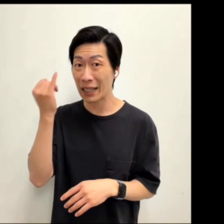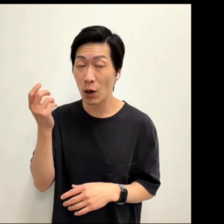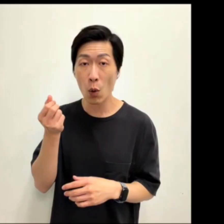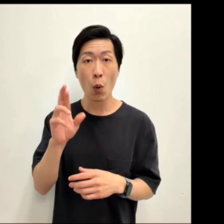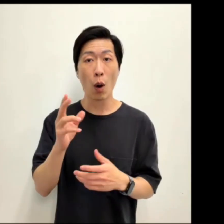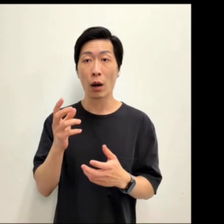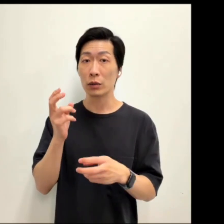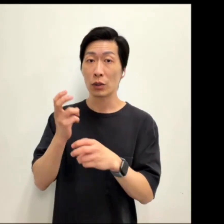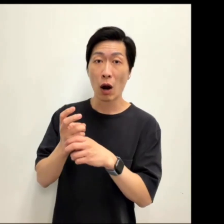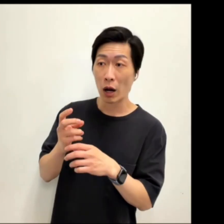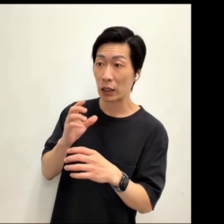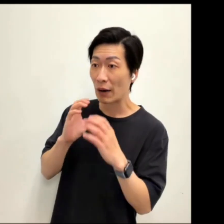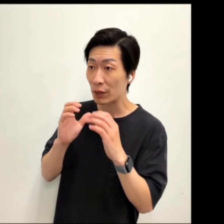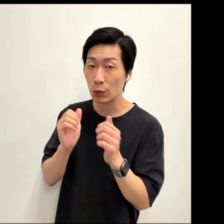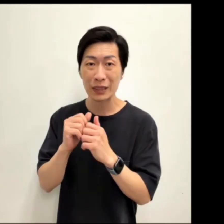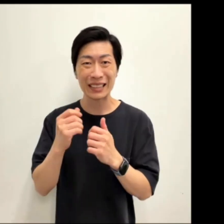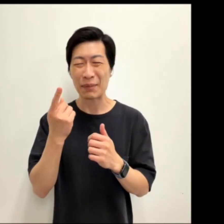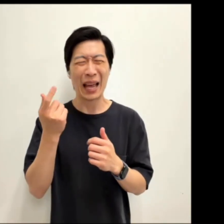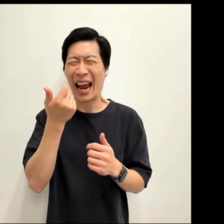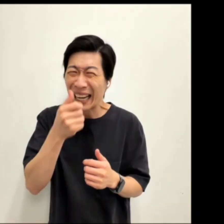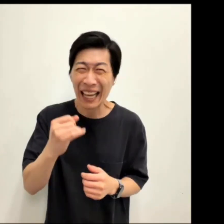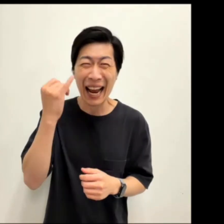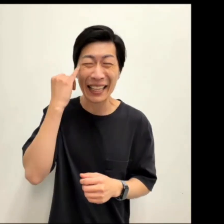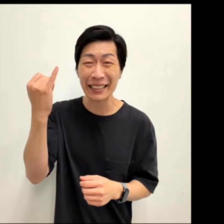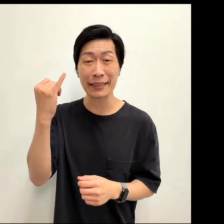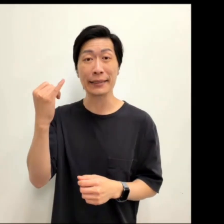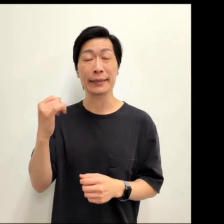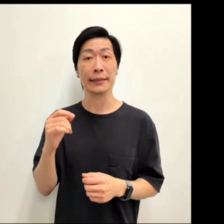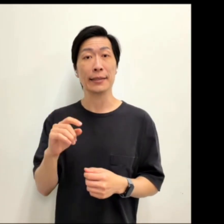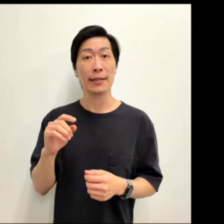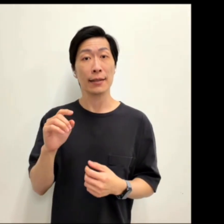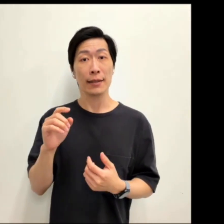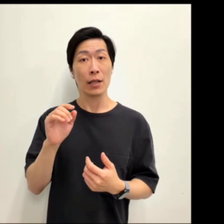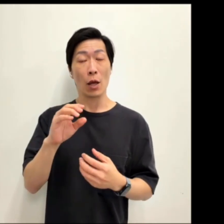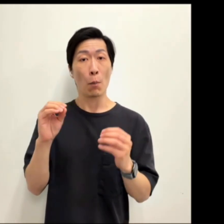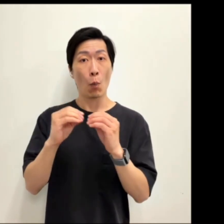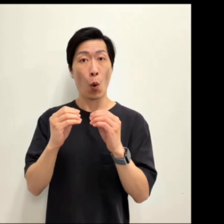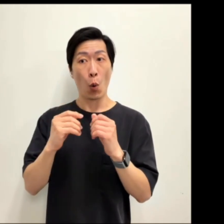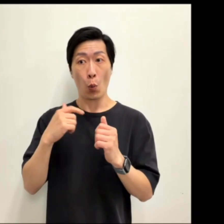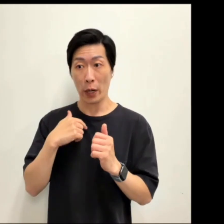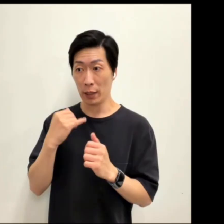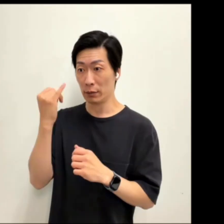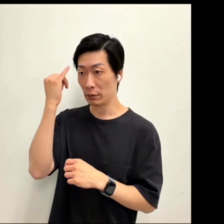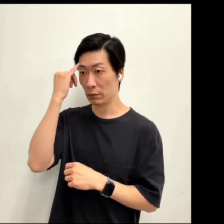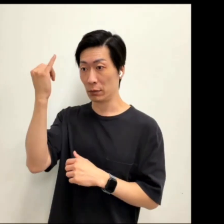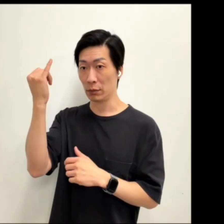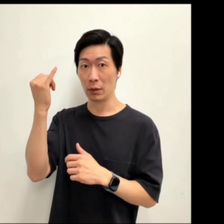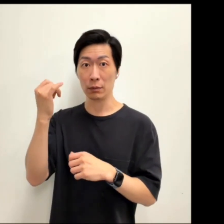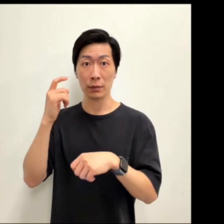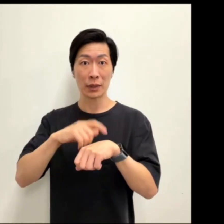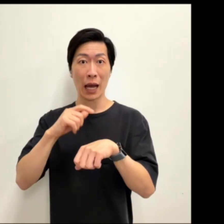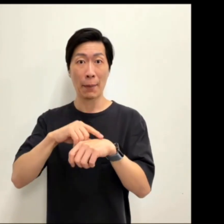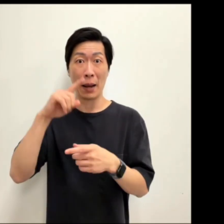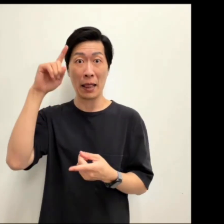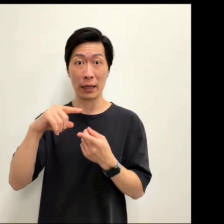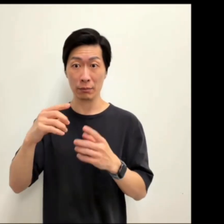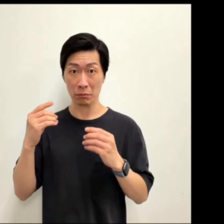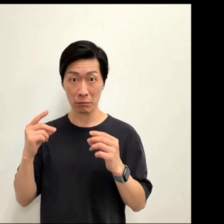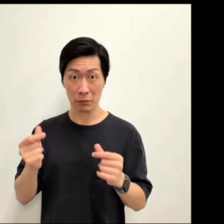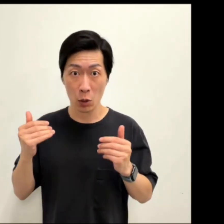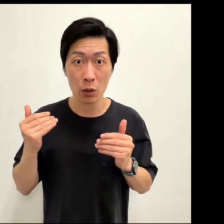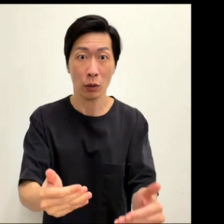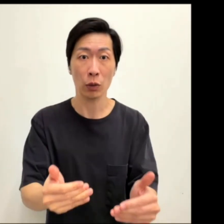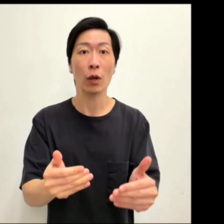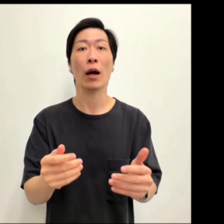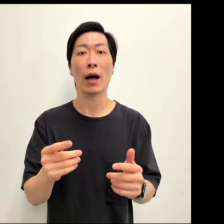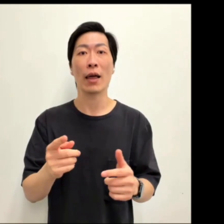hard conversation I need to have with something, any idea, right? But the more we shrink the amount of time between doing